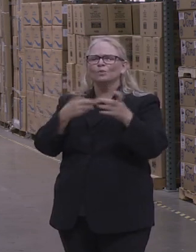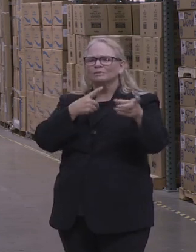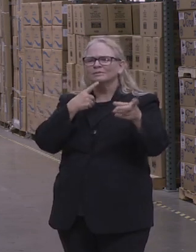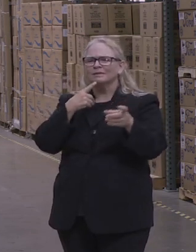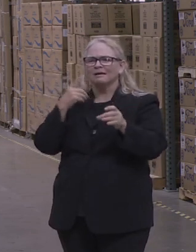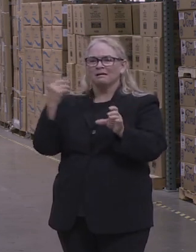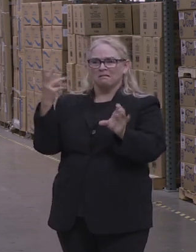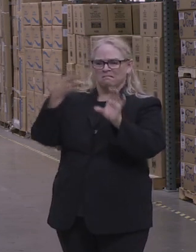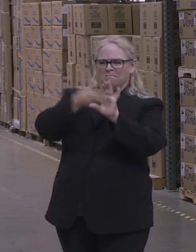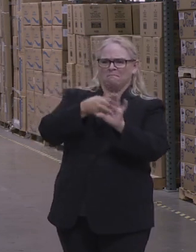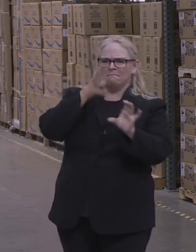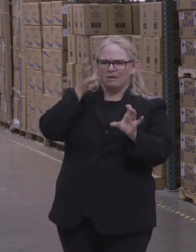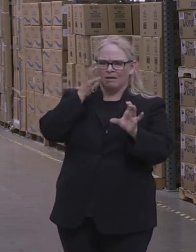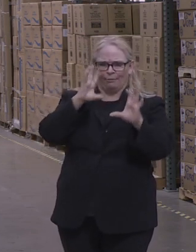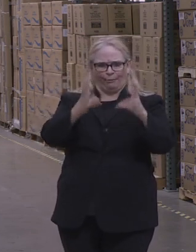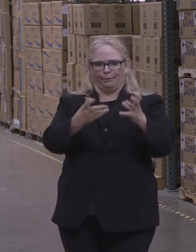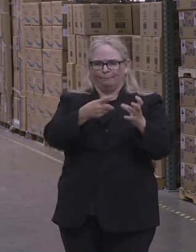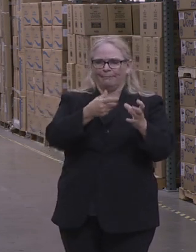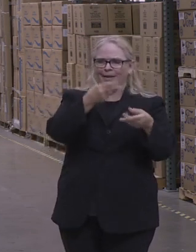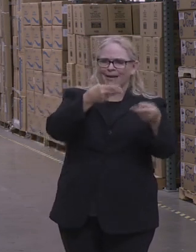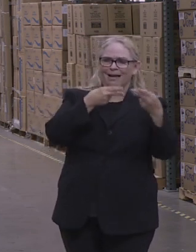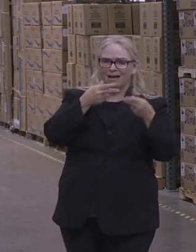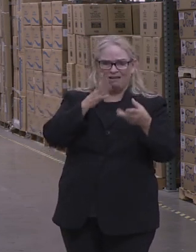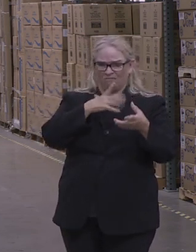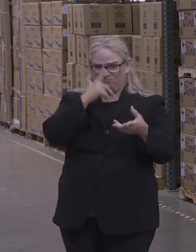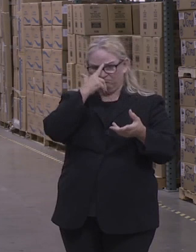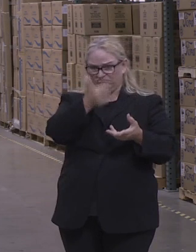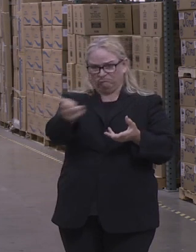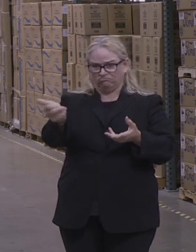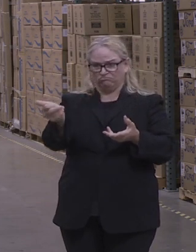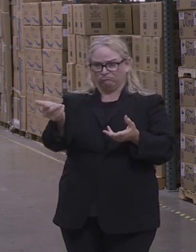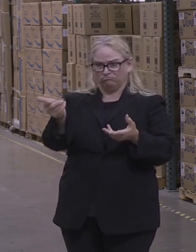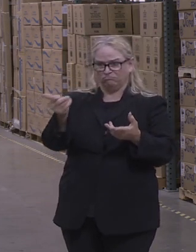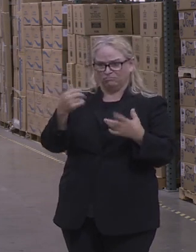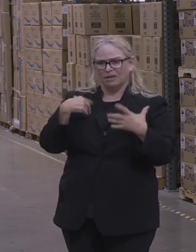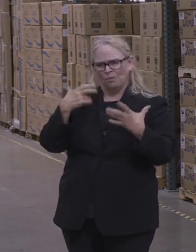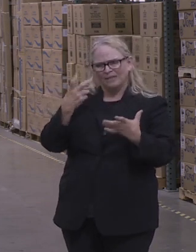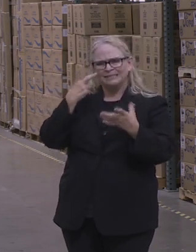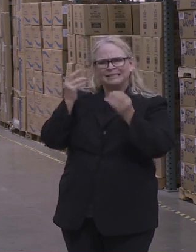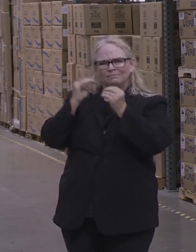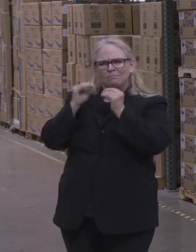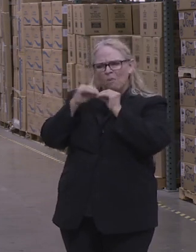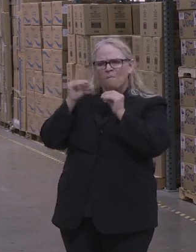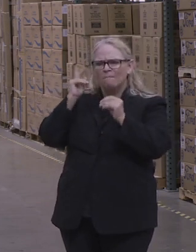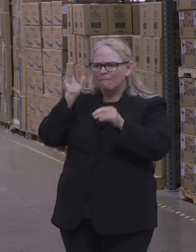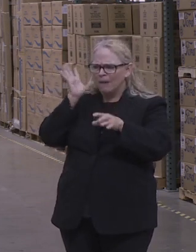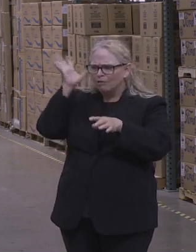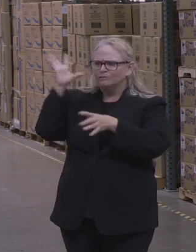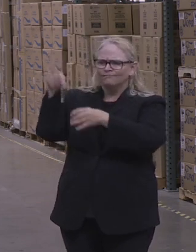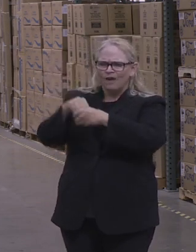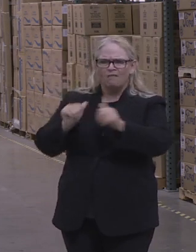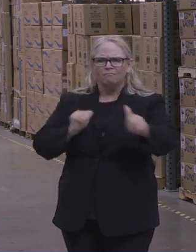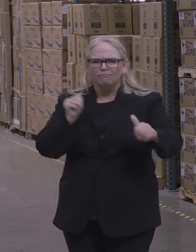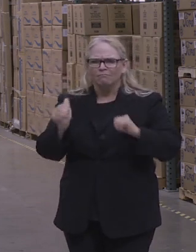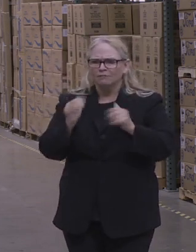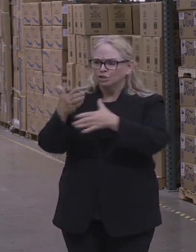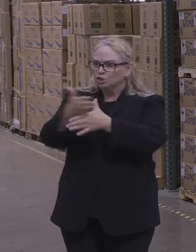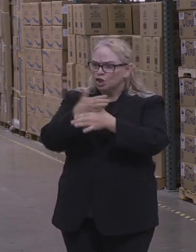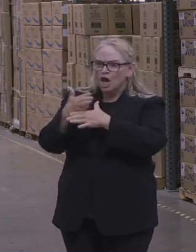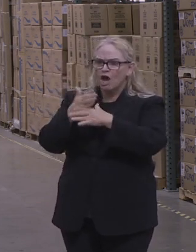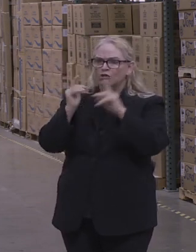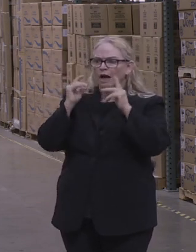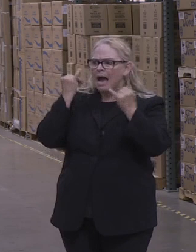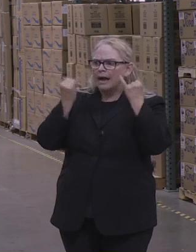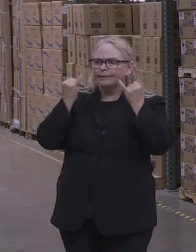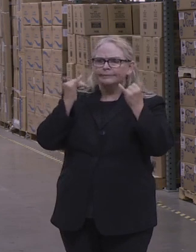self-organizing communities. It's exactly what we need to see more of. More parental involvement, more sharing of best practices, not just pain and struggles